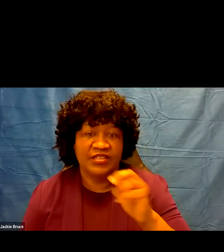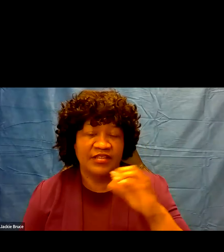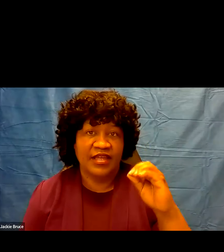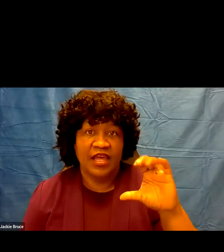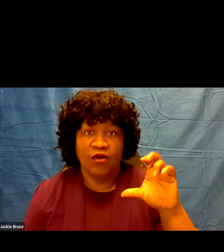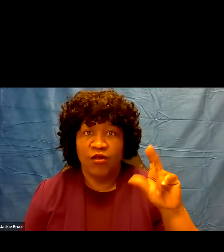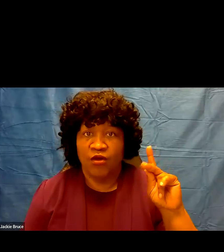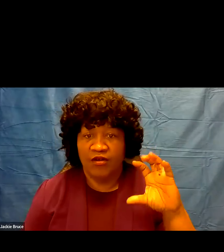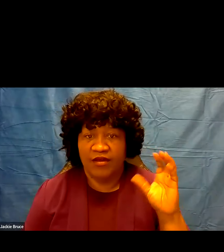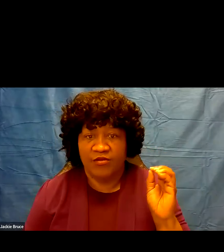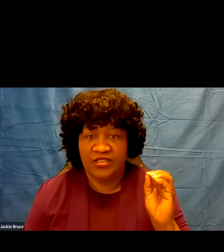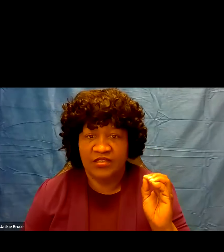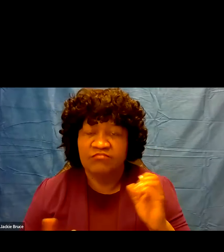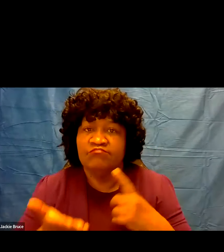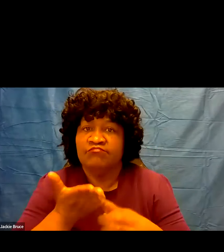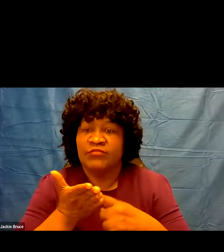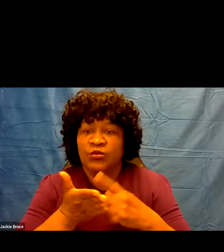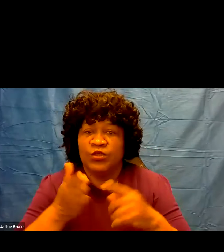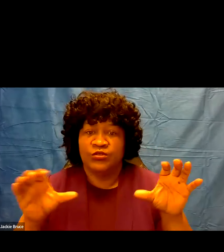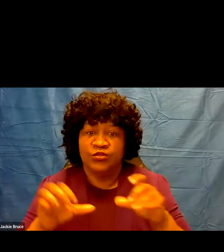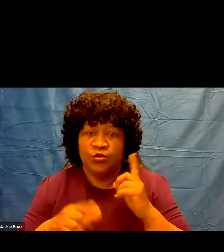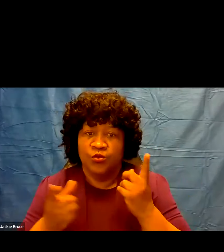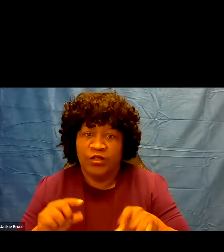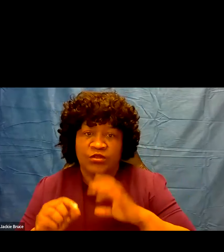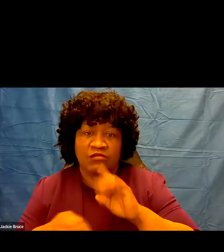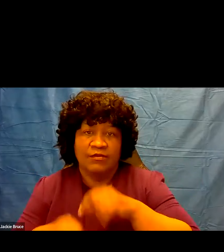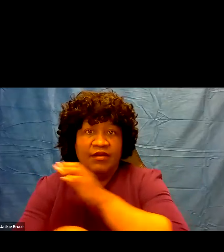require clinical decision-making as well as clarity and